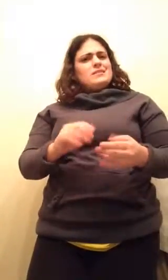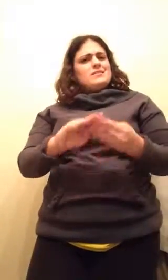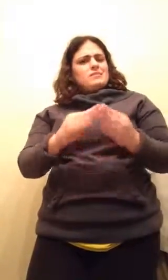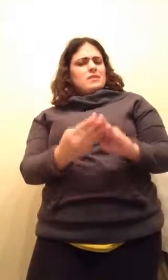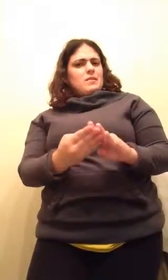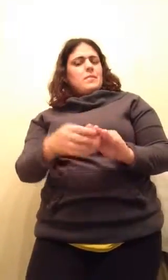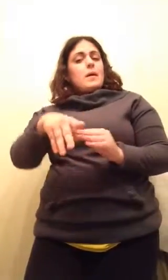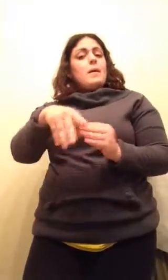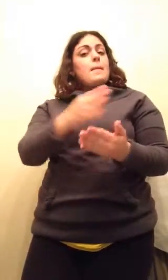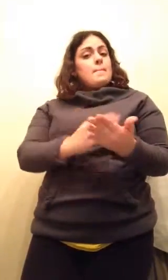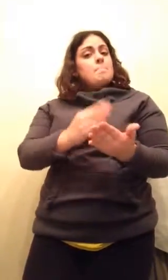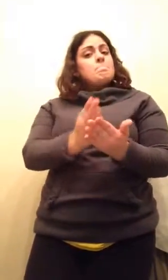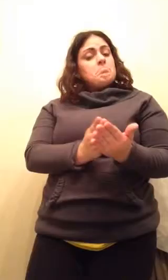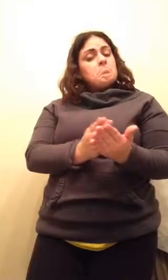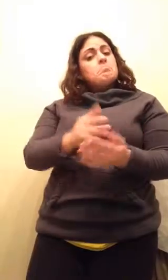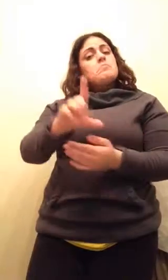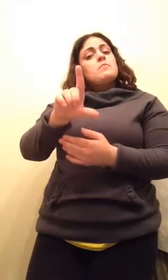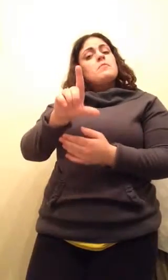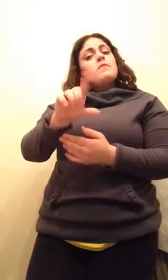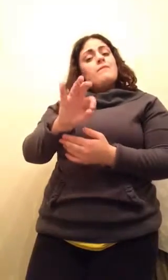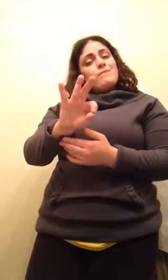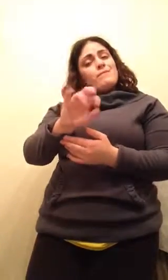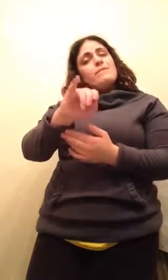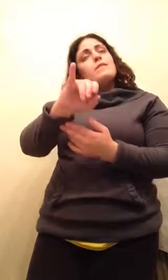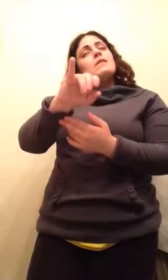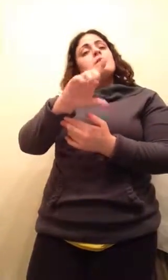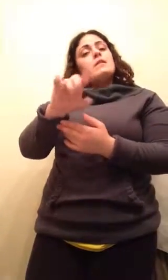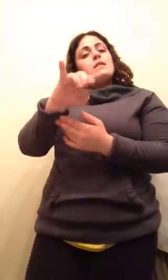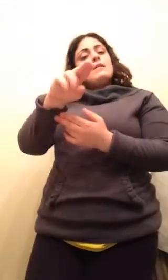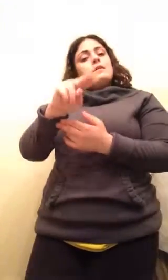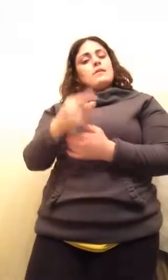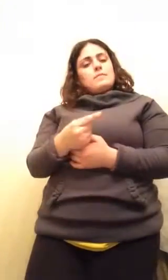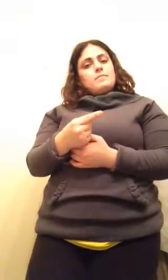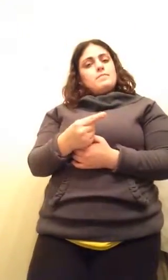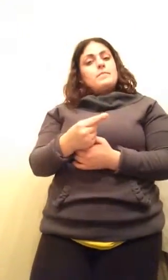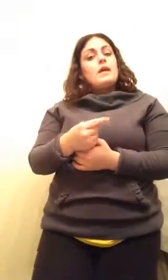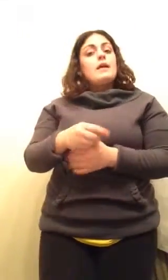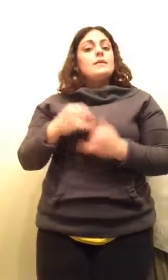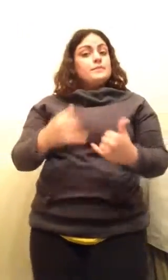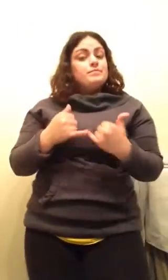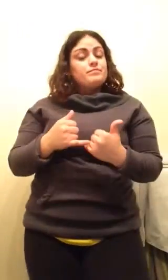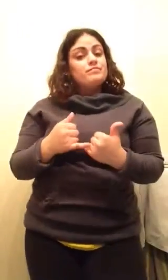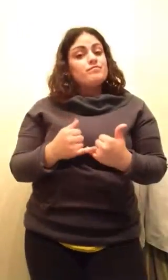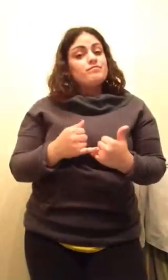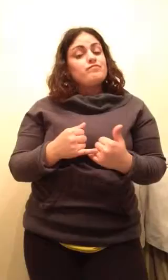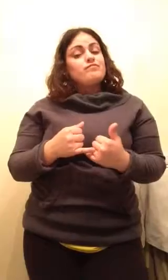tablespoon of creme fraiche. In at this point is a heaped teaspoon of flour, and then attitude, a heaped teaspoon